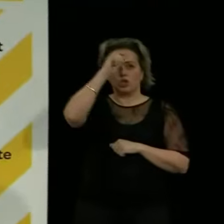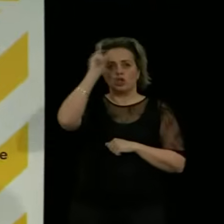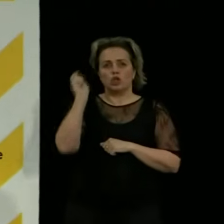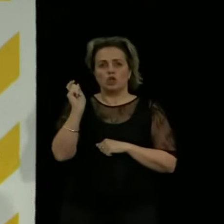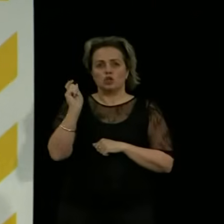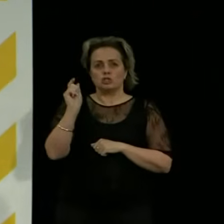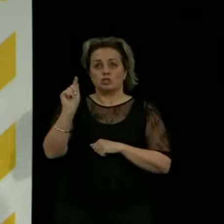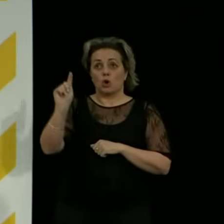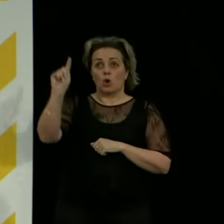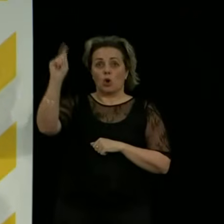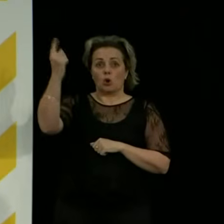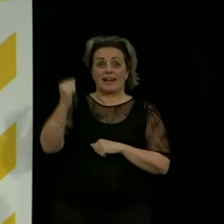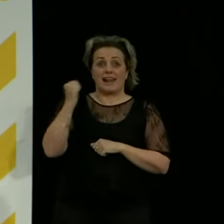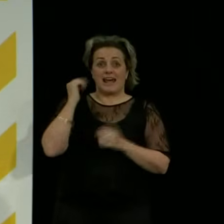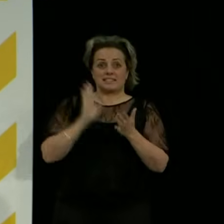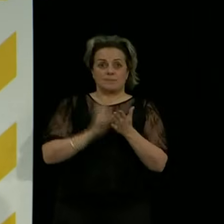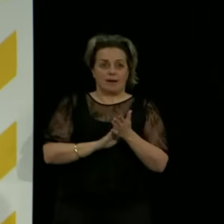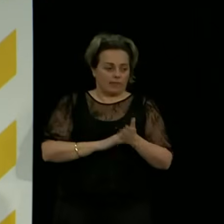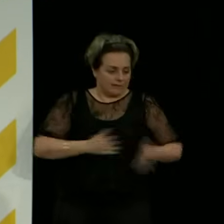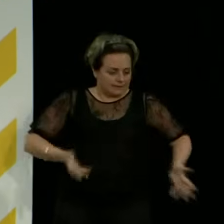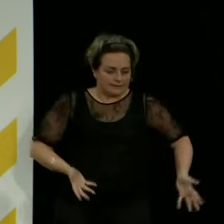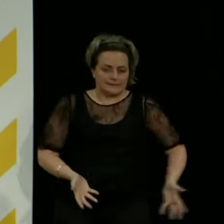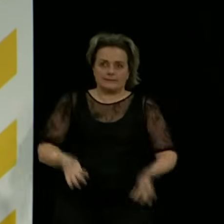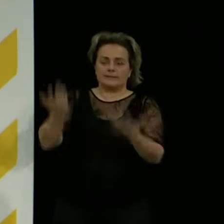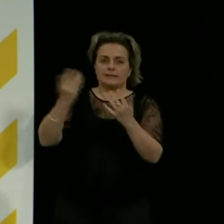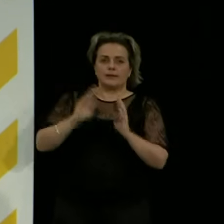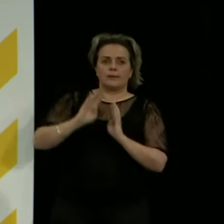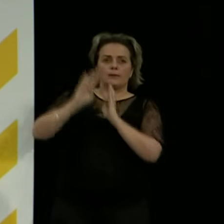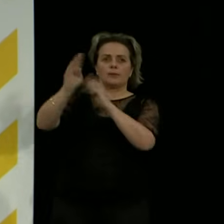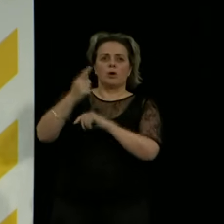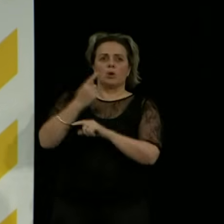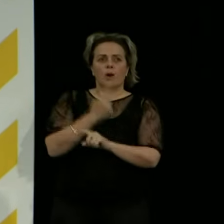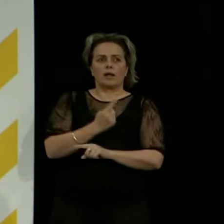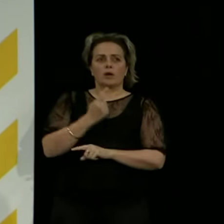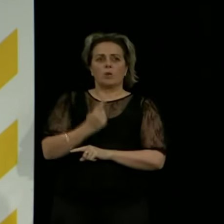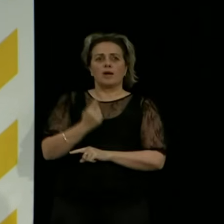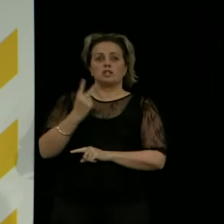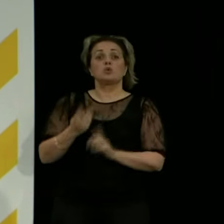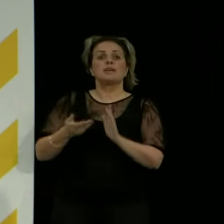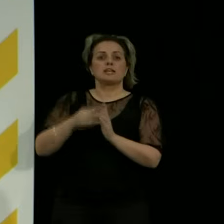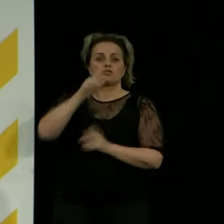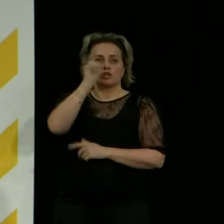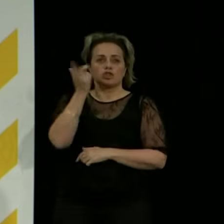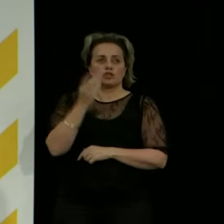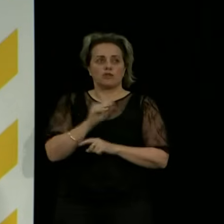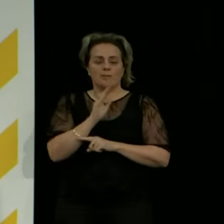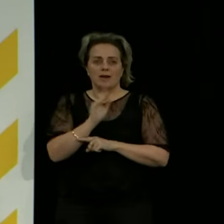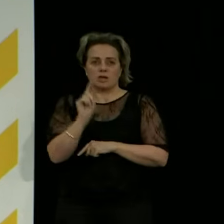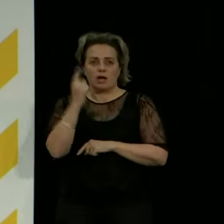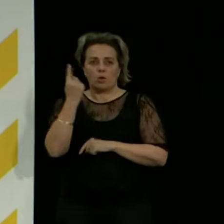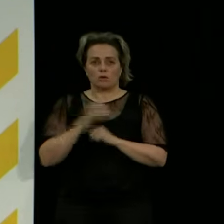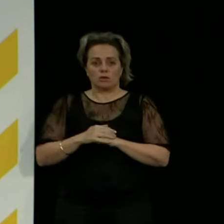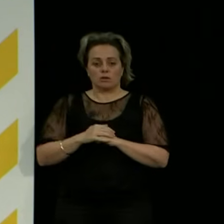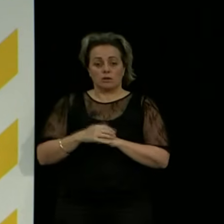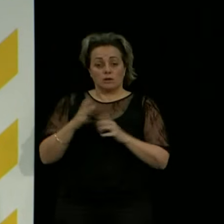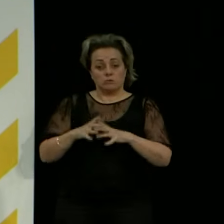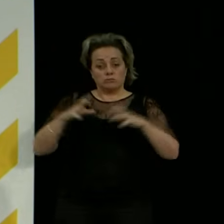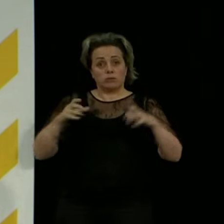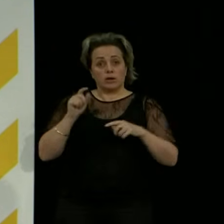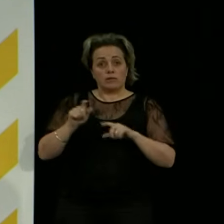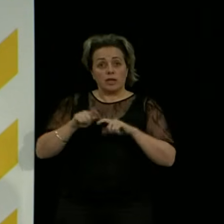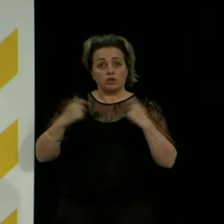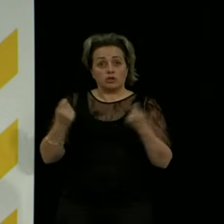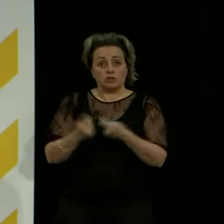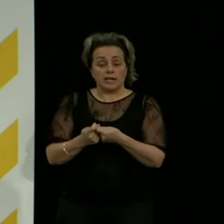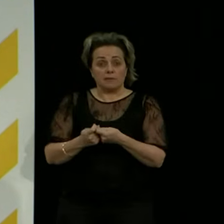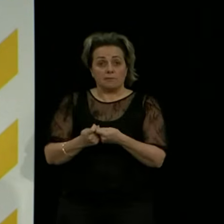help with the Delta outbreak last month. It was 112. Have more joined them? And how does this leave the rest of the country and other public health